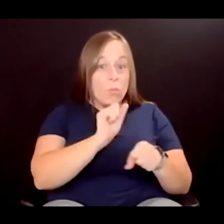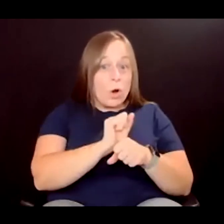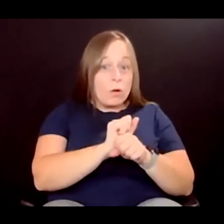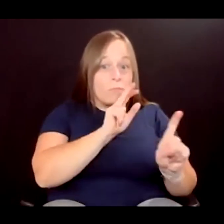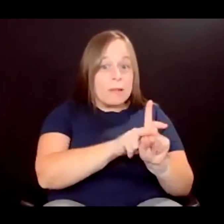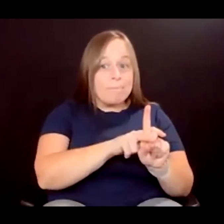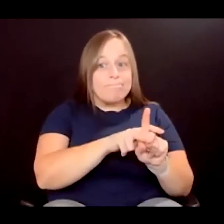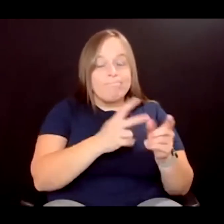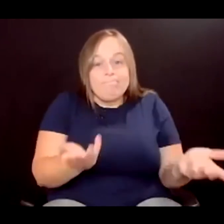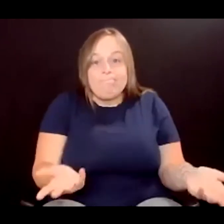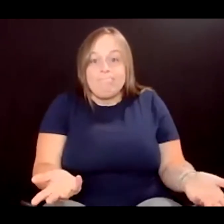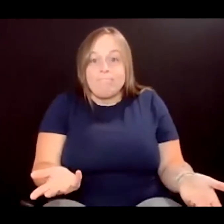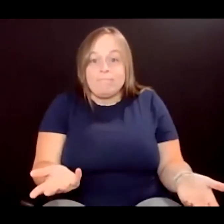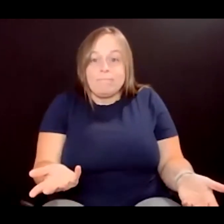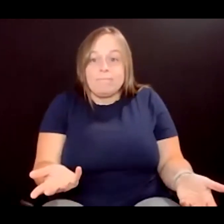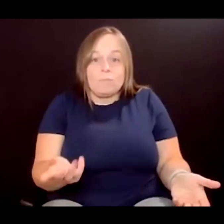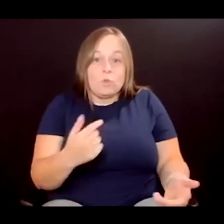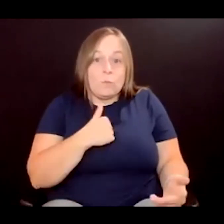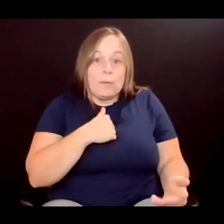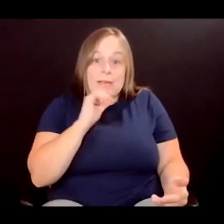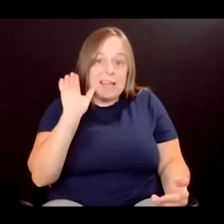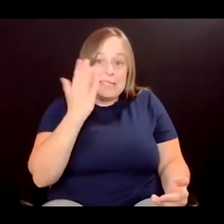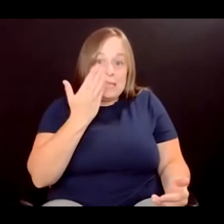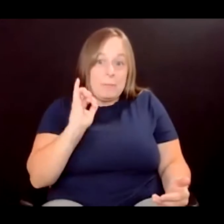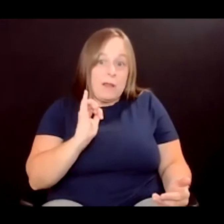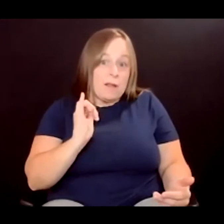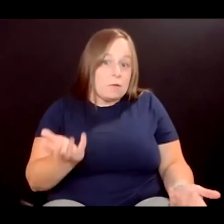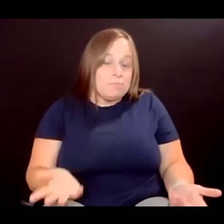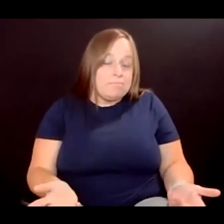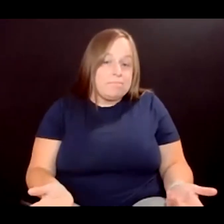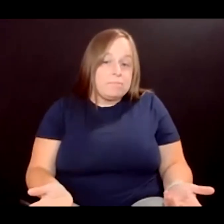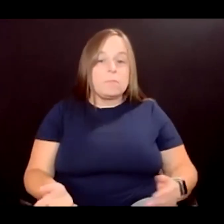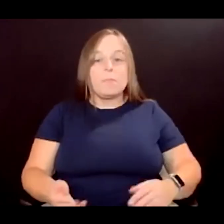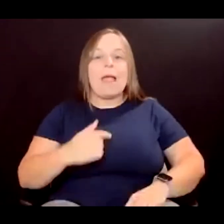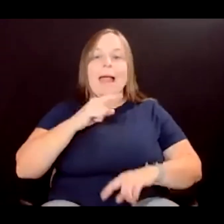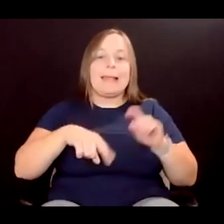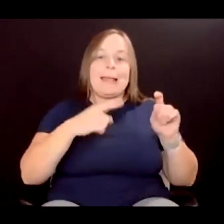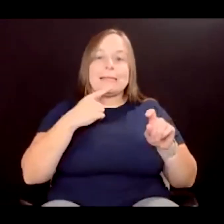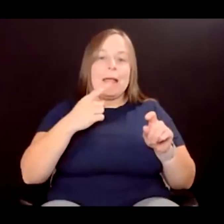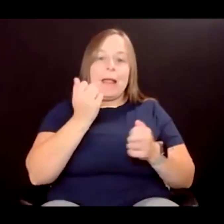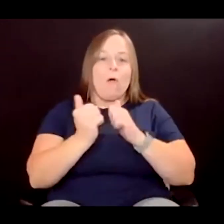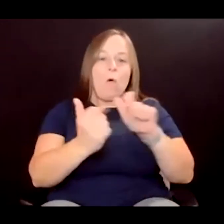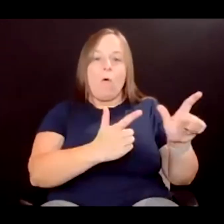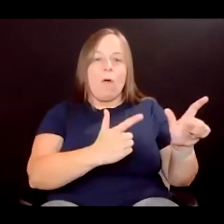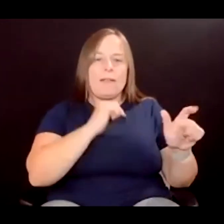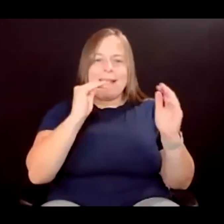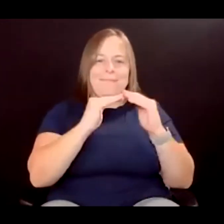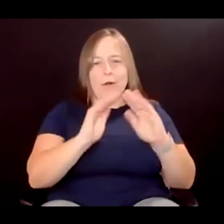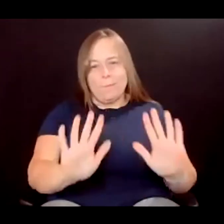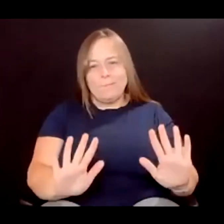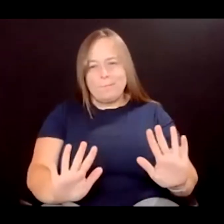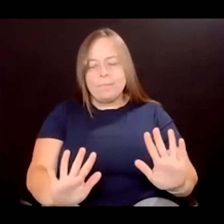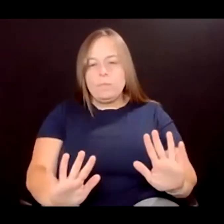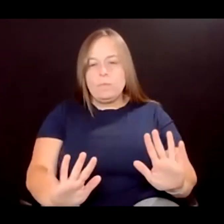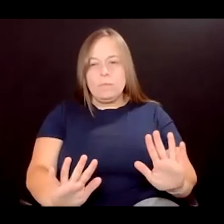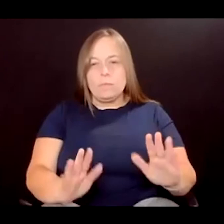and then they just sit in a mountain, a mountain of snow. So great question. And I will, again, communication